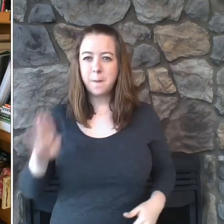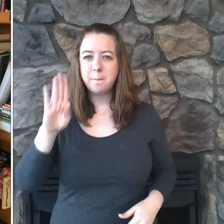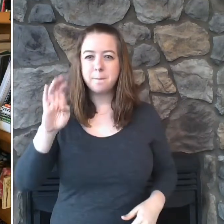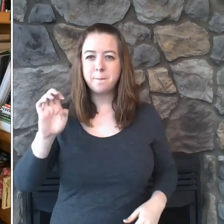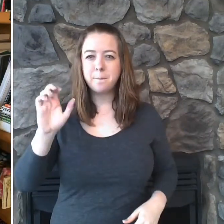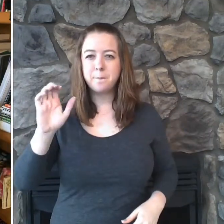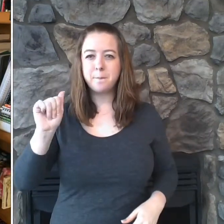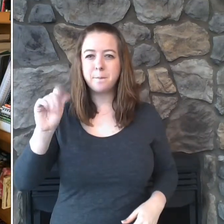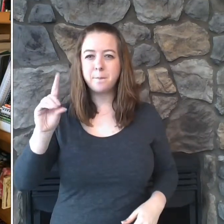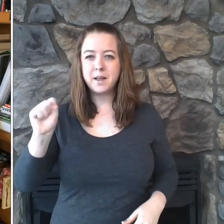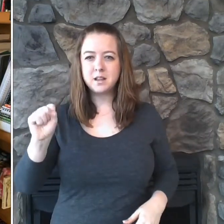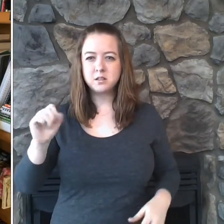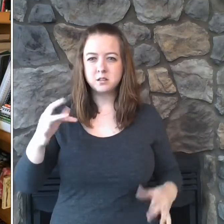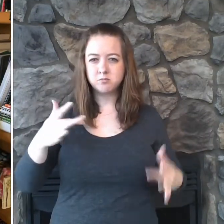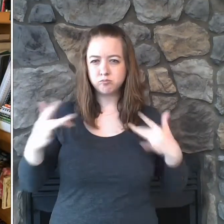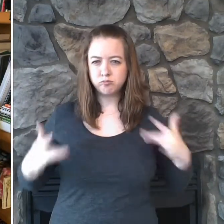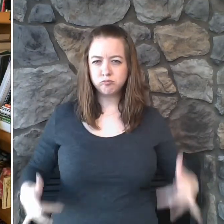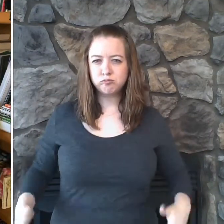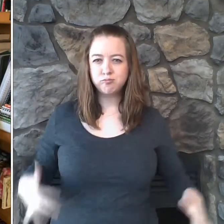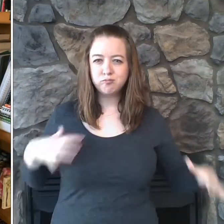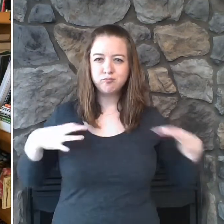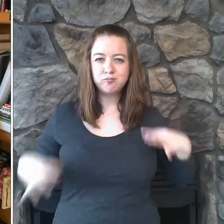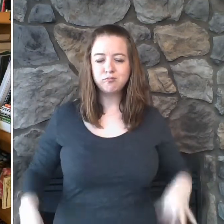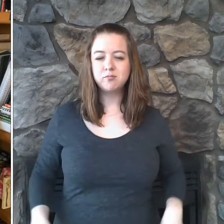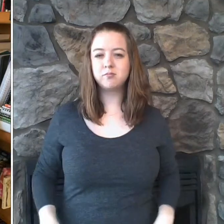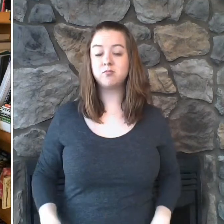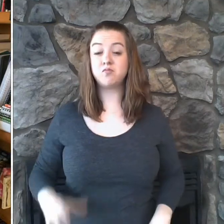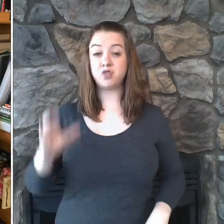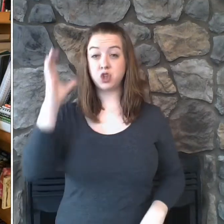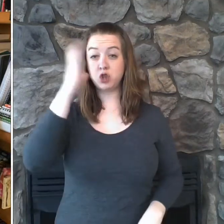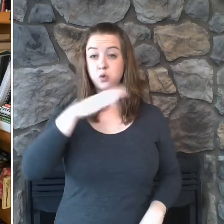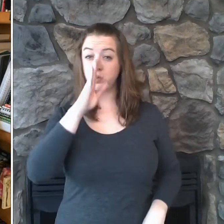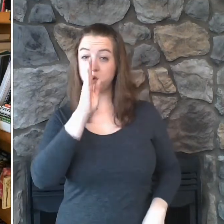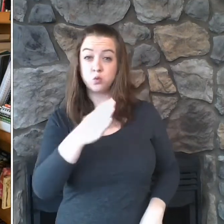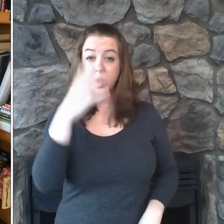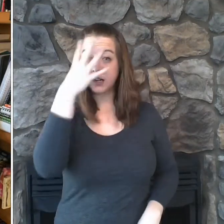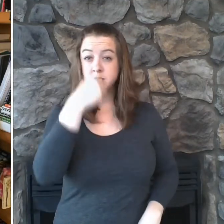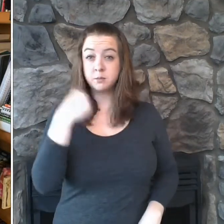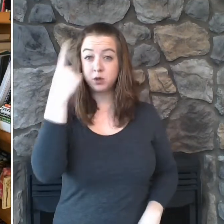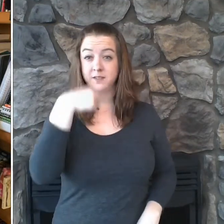wampum beads. The stranger went straight to Pretty Face's wigwam.